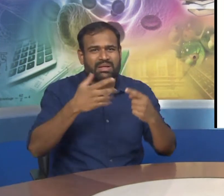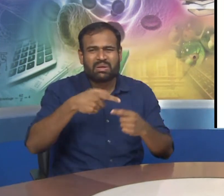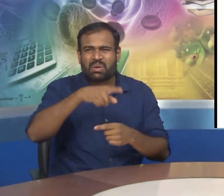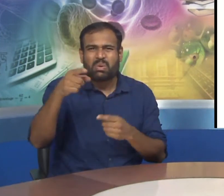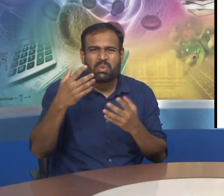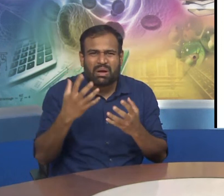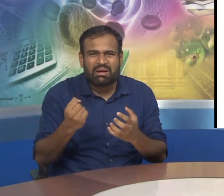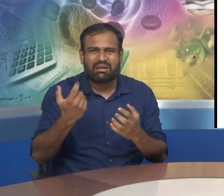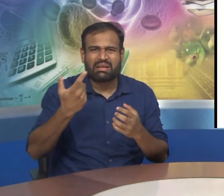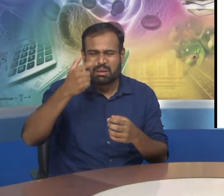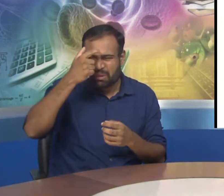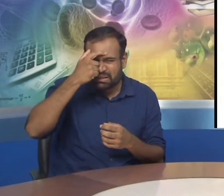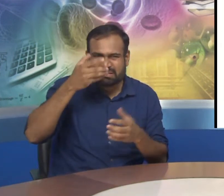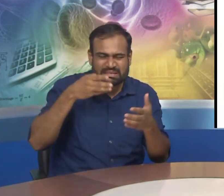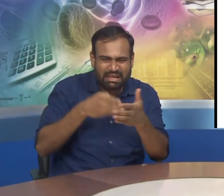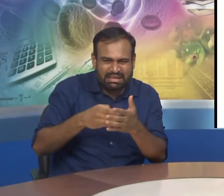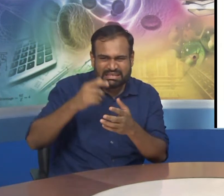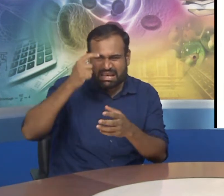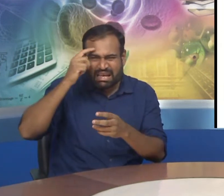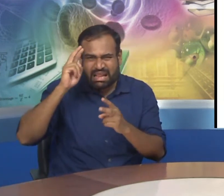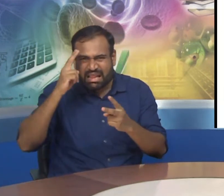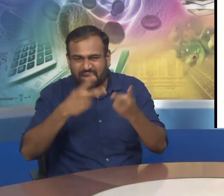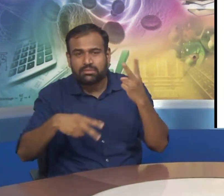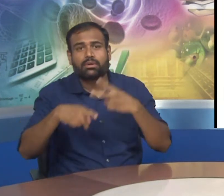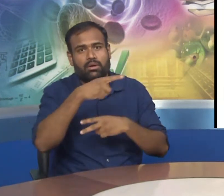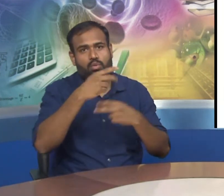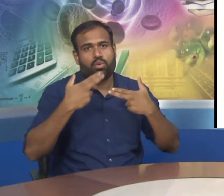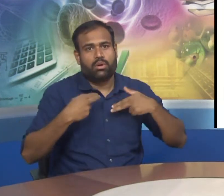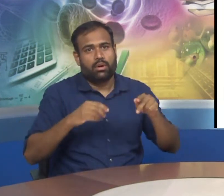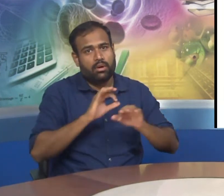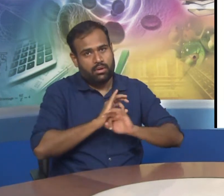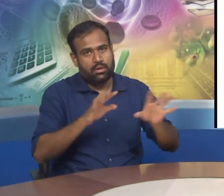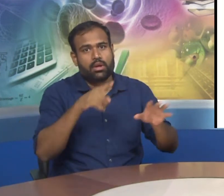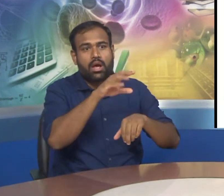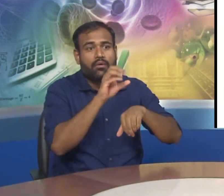This power implies courts' right to give advice if sought.